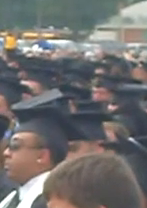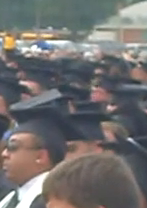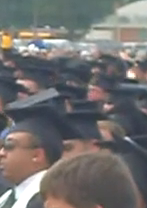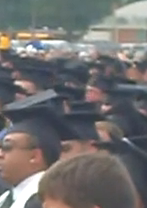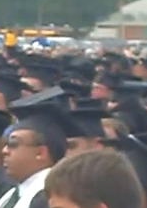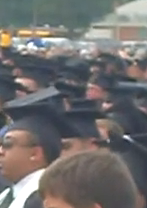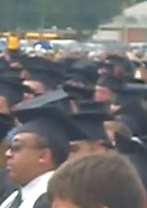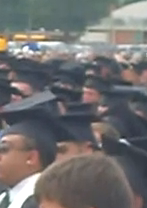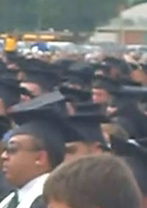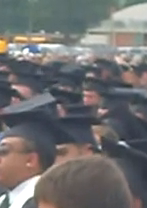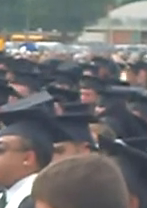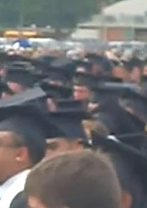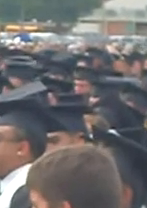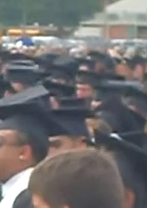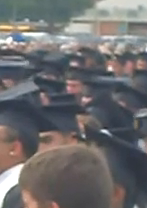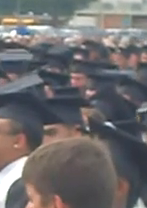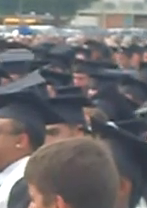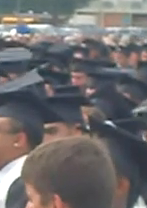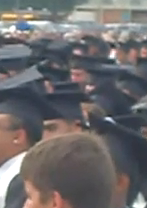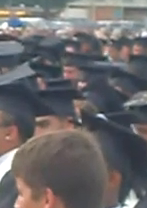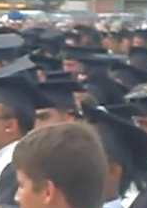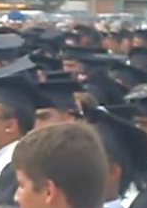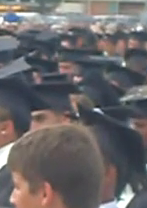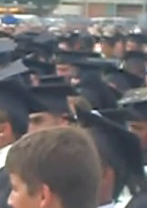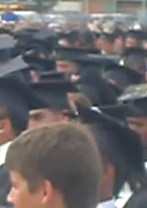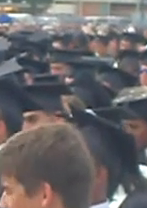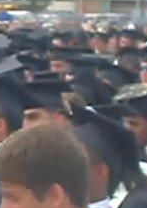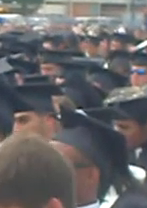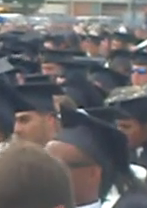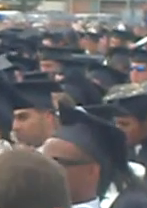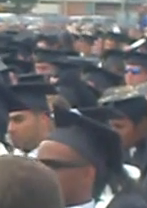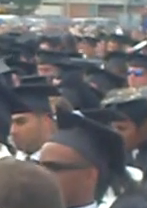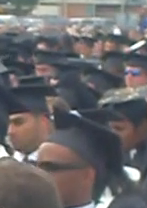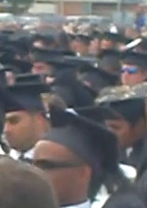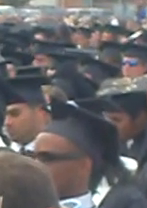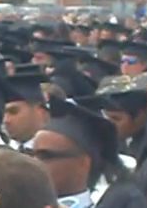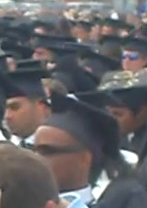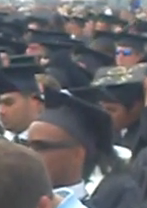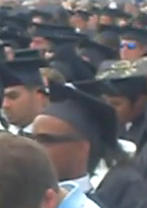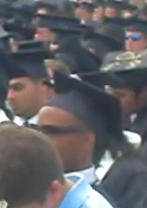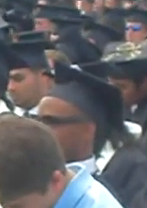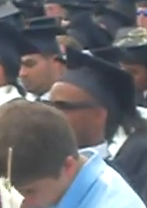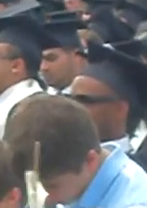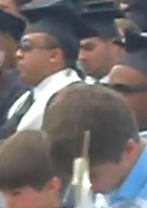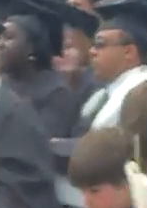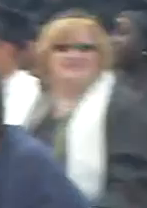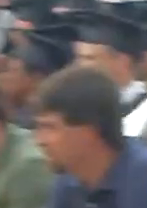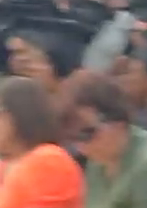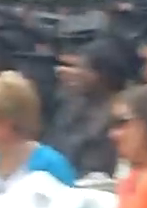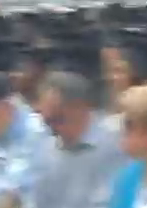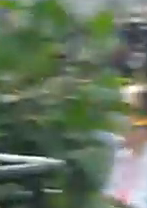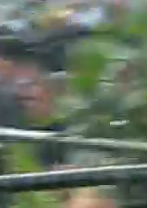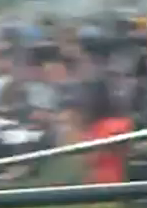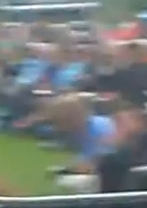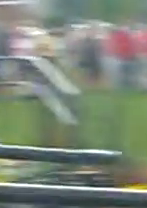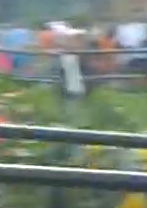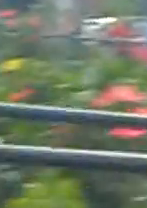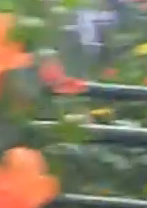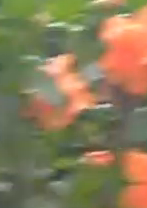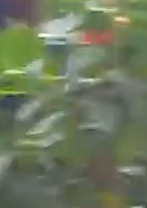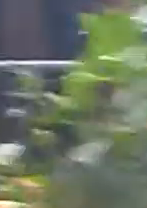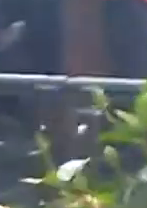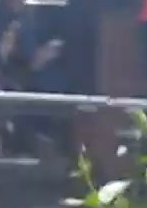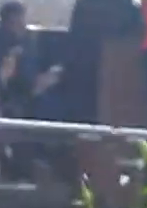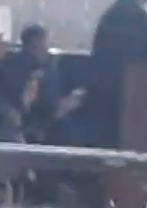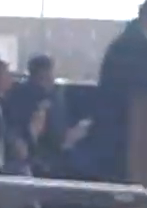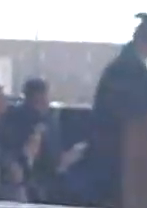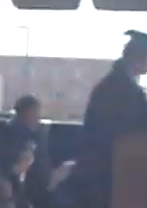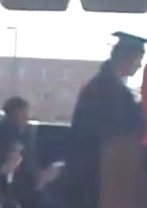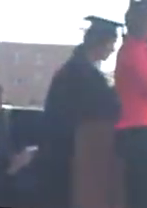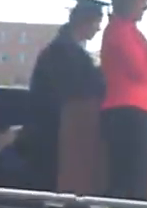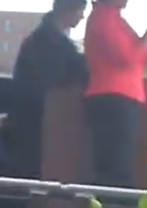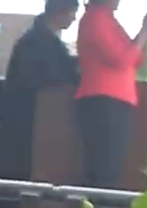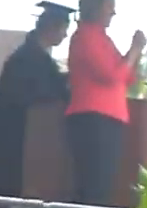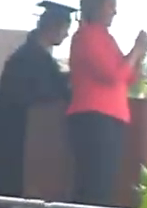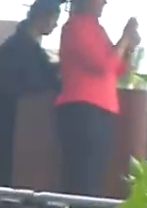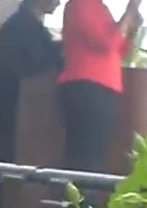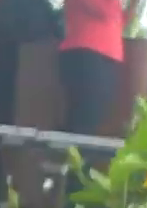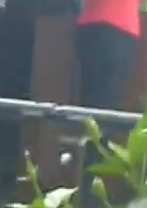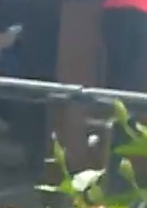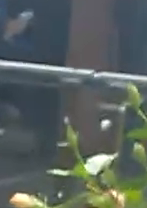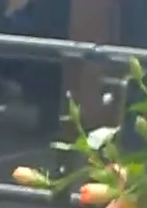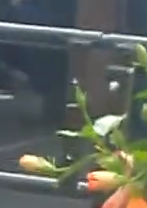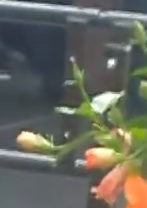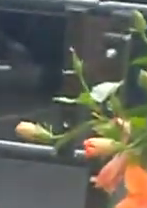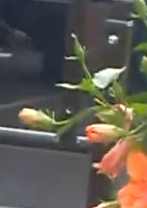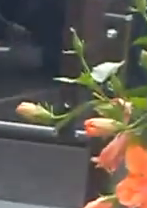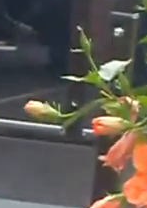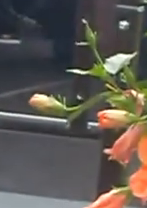come flooding back, maybe as you see your old college roommate for the first time, and you'll run to each other, like two freight trains, one having left San Francisco at 6:58